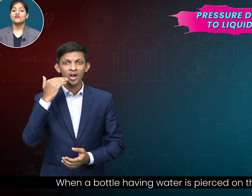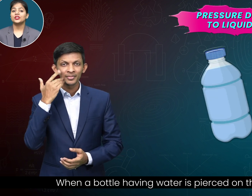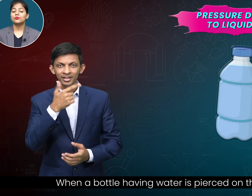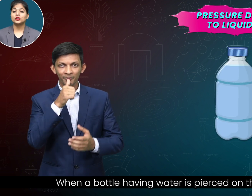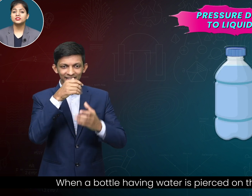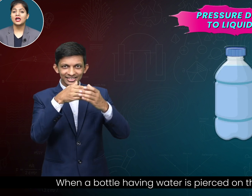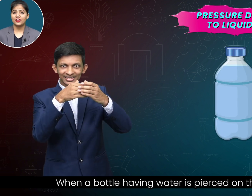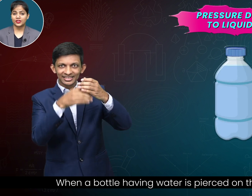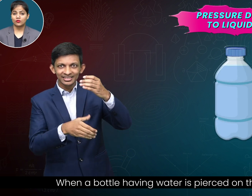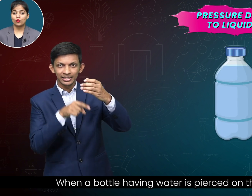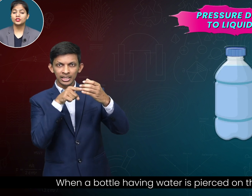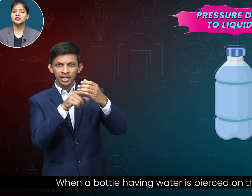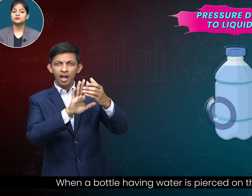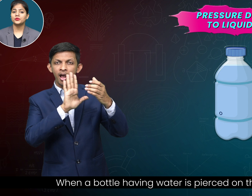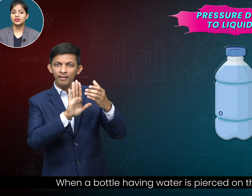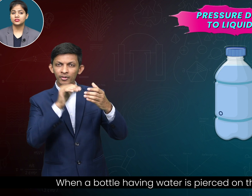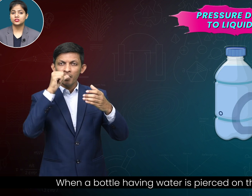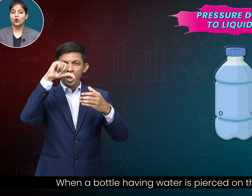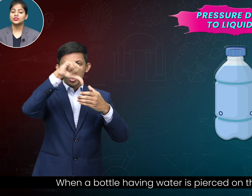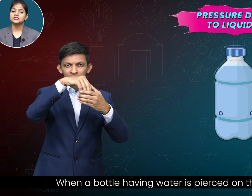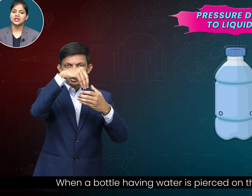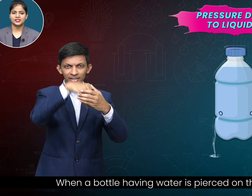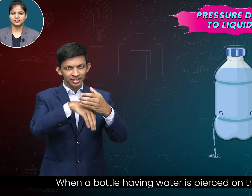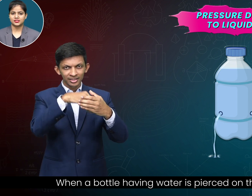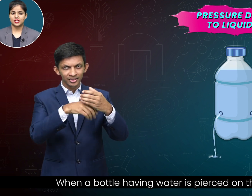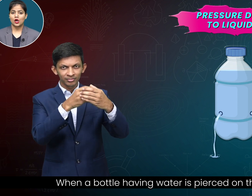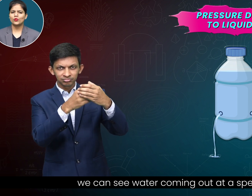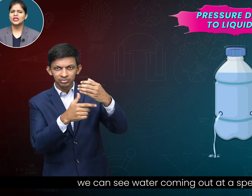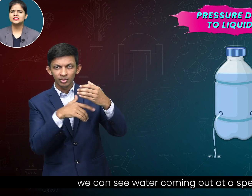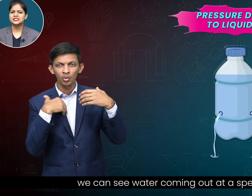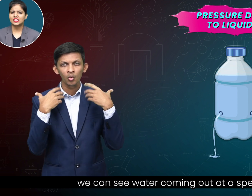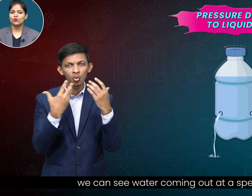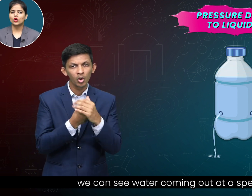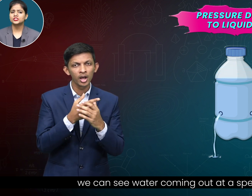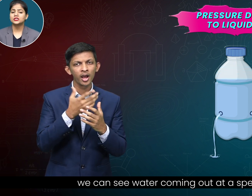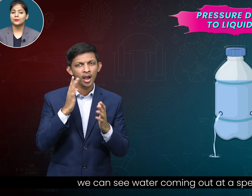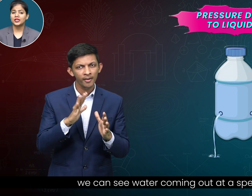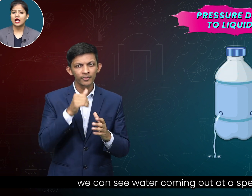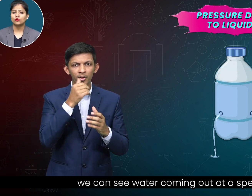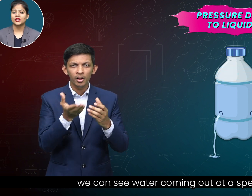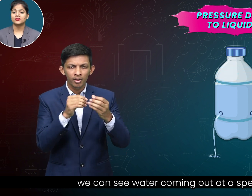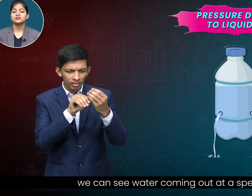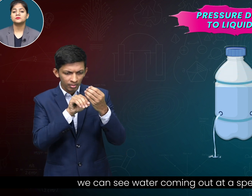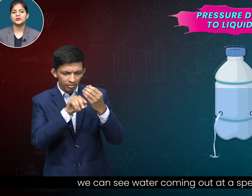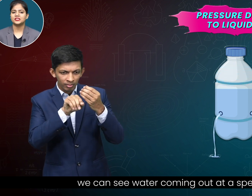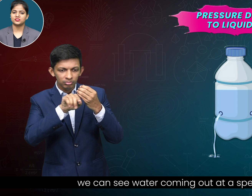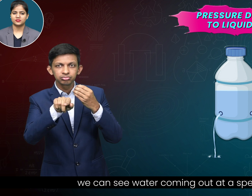When a bottle having water is pierced on the sides, we can see water coming out at a speed.